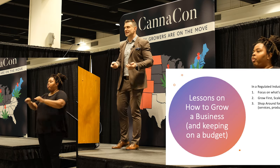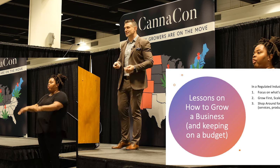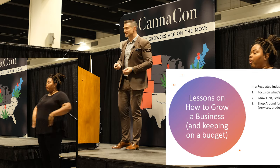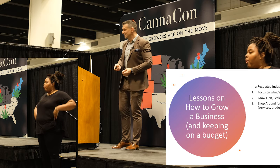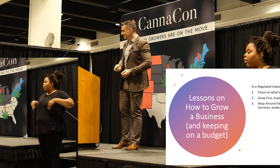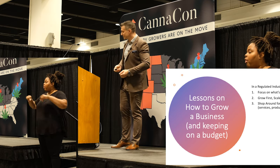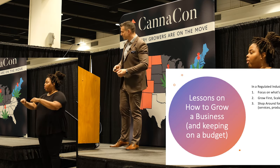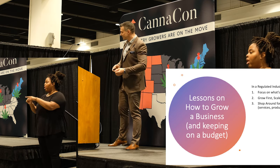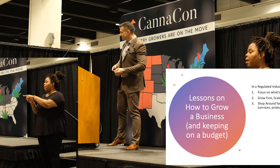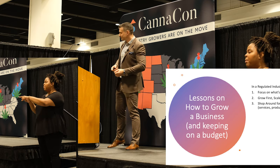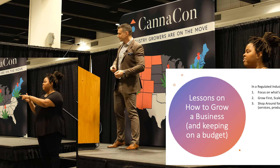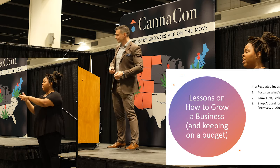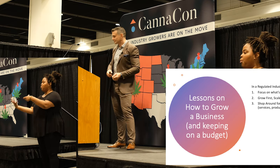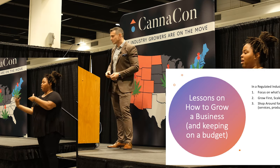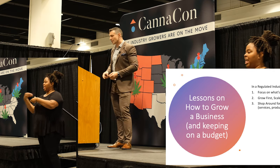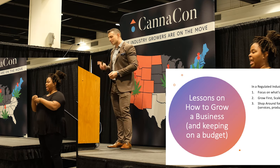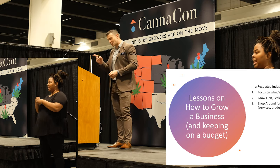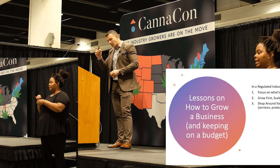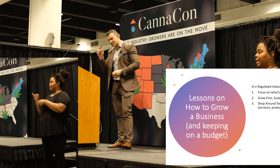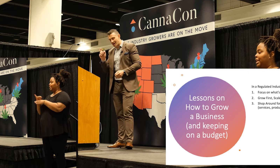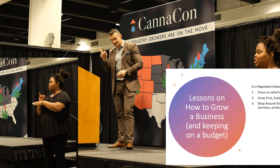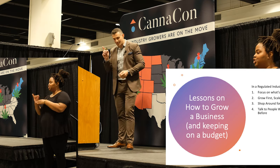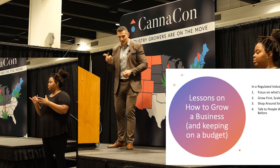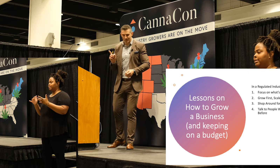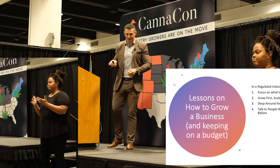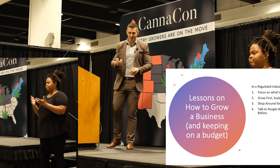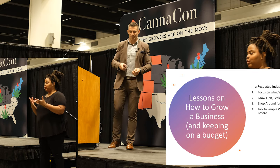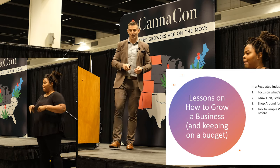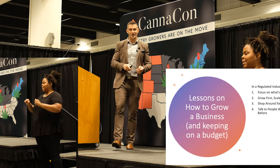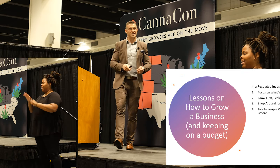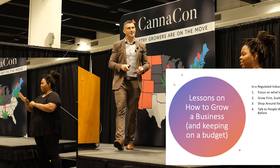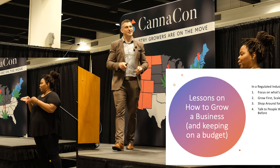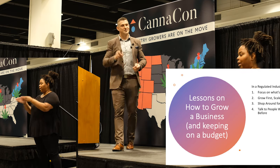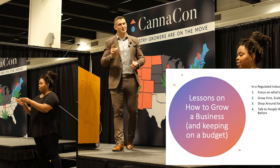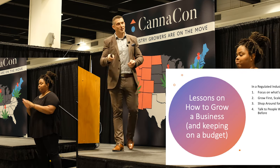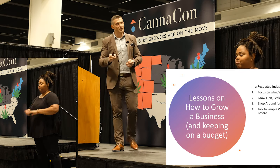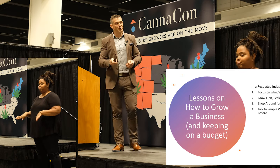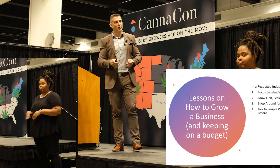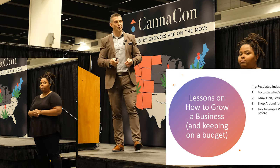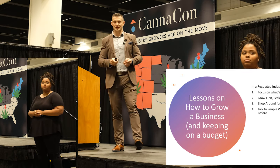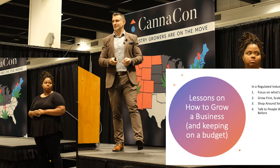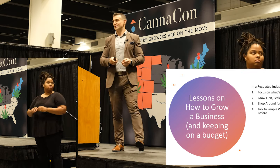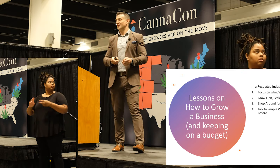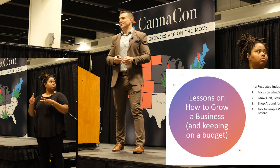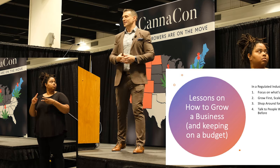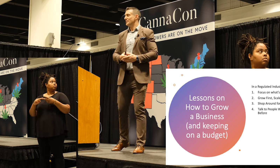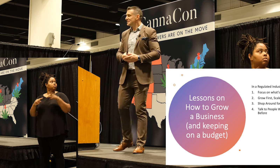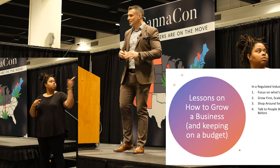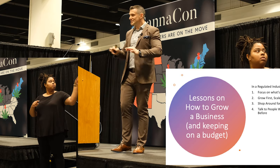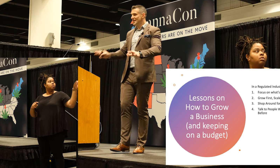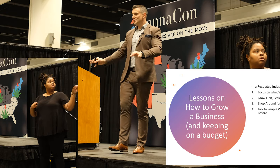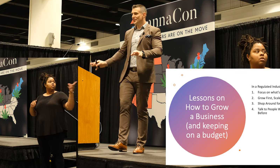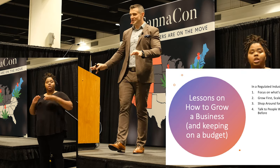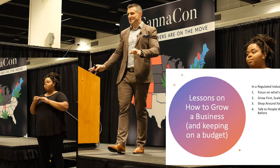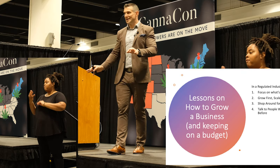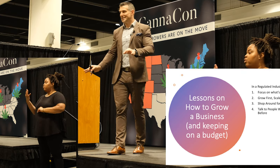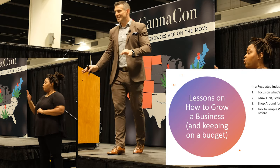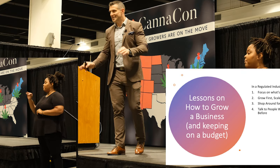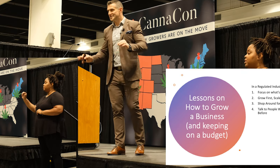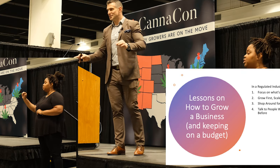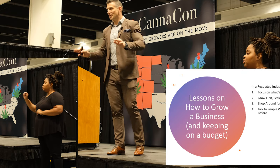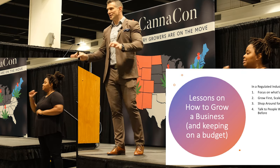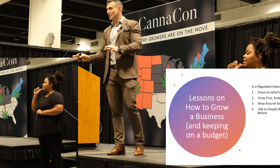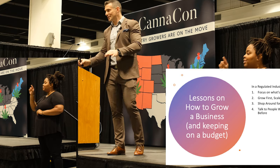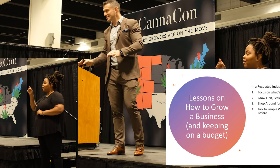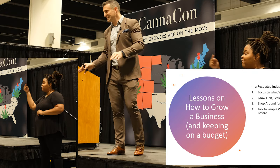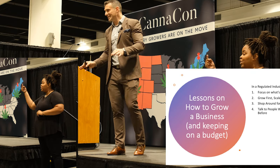who's looking to get into the industry. Number four, talk to people who've done this before. This is very, very important. Minnesota is not the first state.